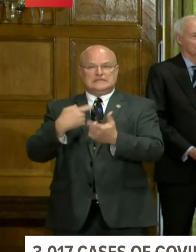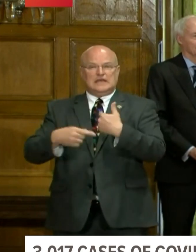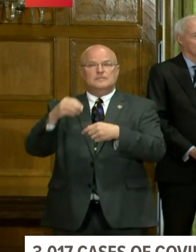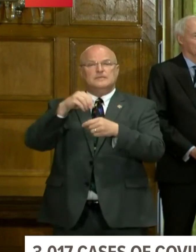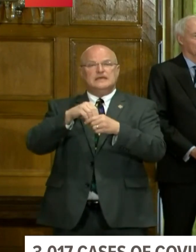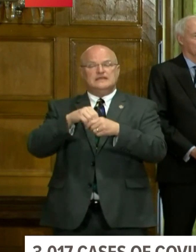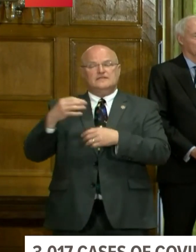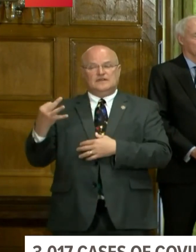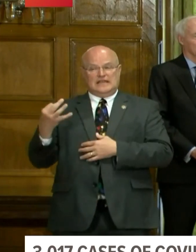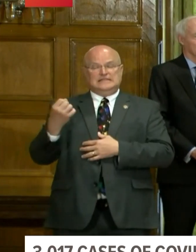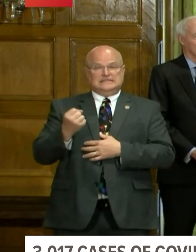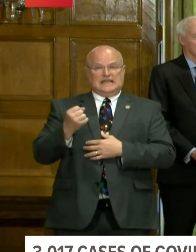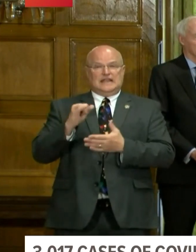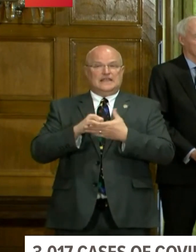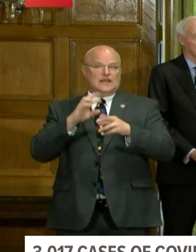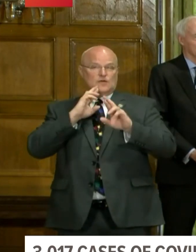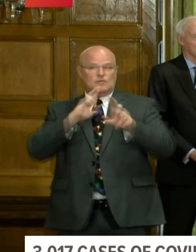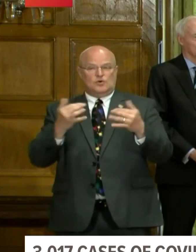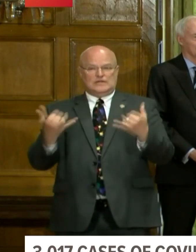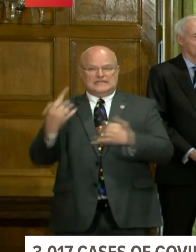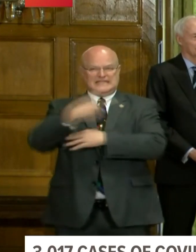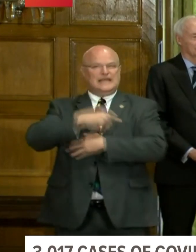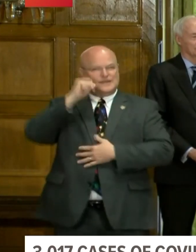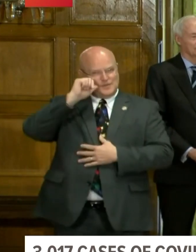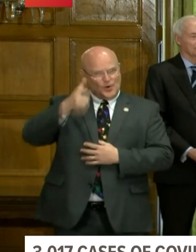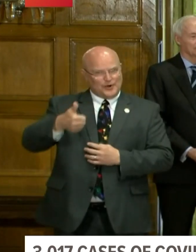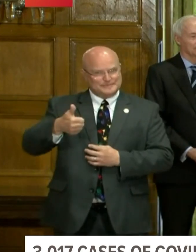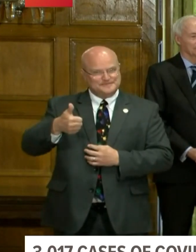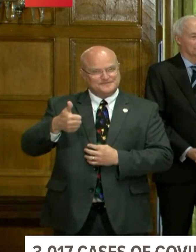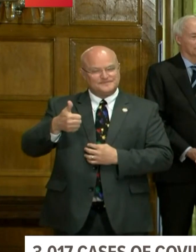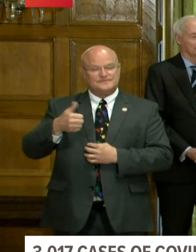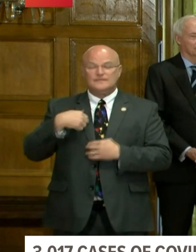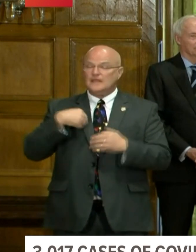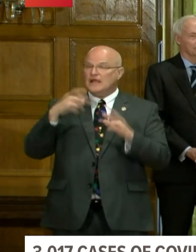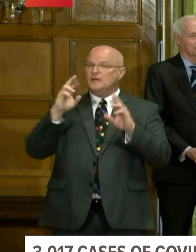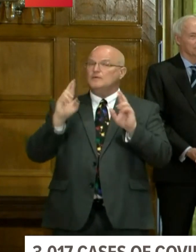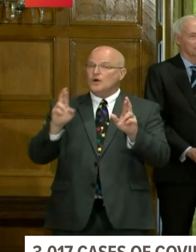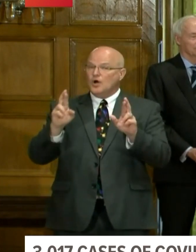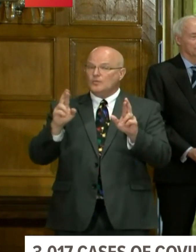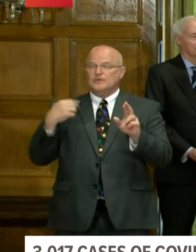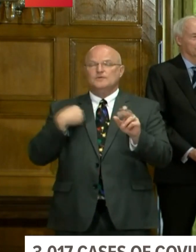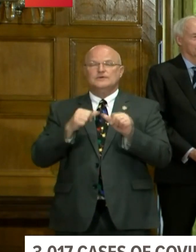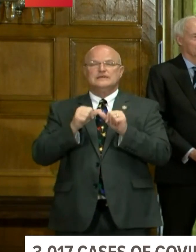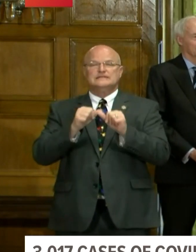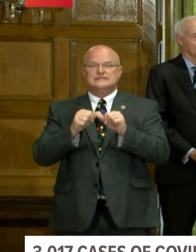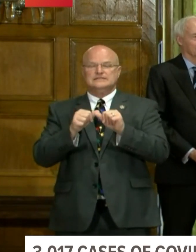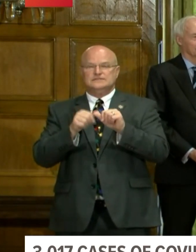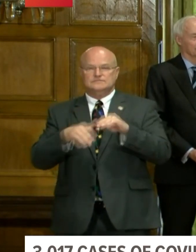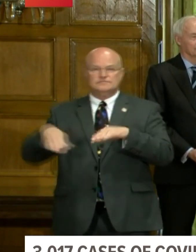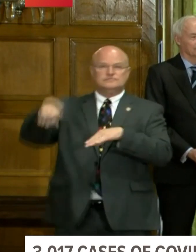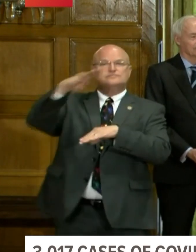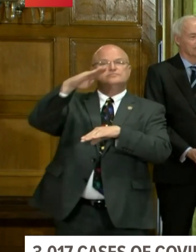Friday and Saturday that are reported today and tomorrow. And I'm hoping that we will continue to exceed